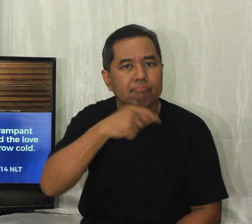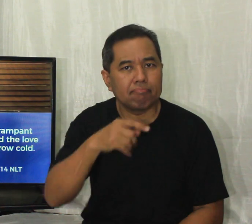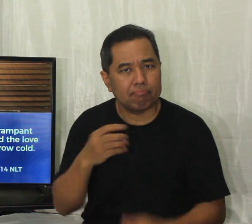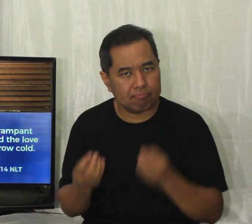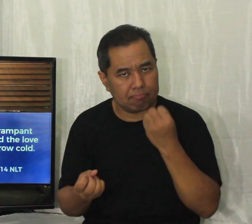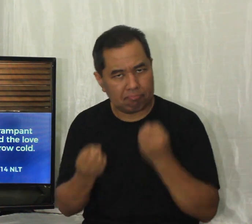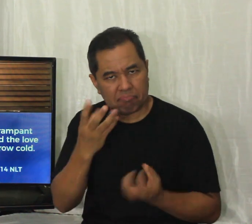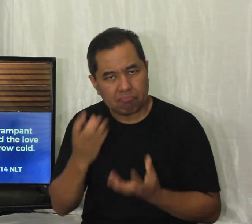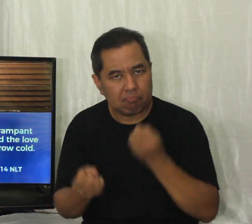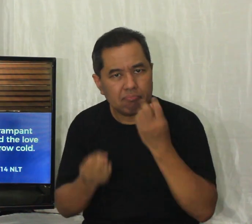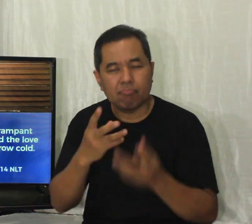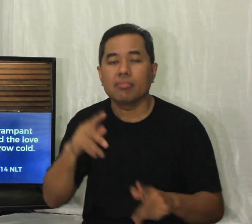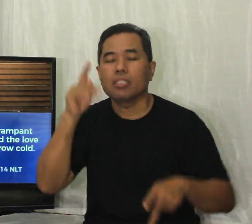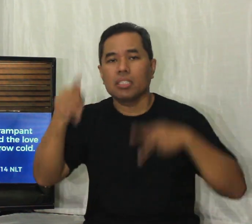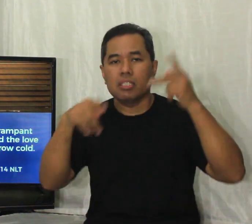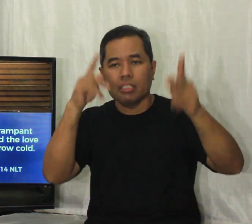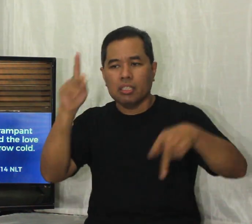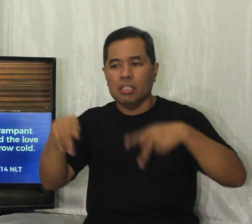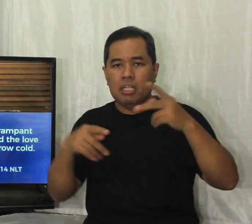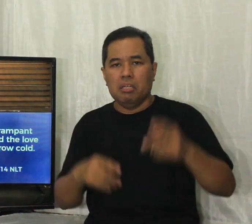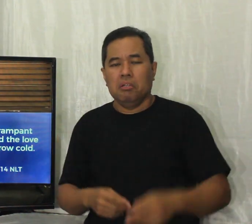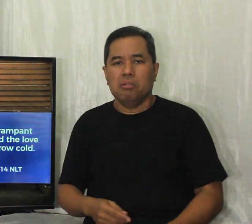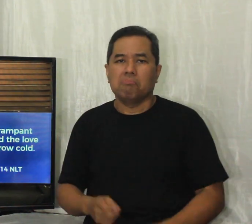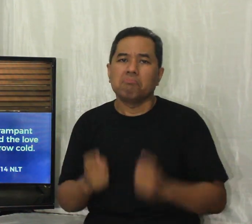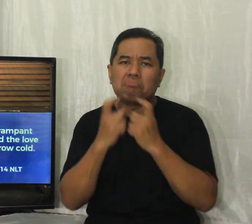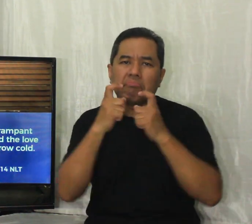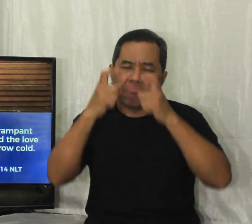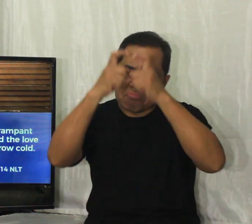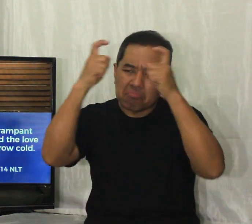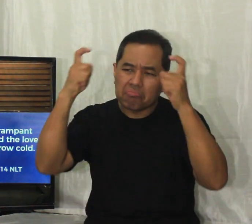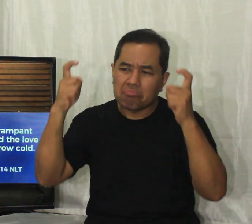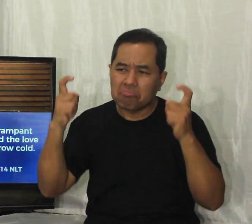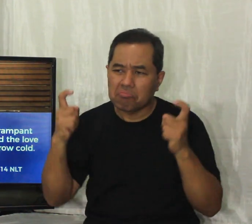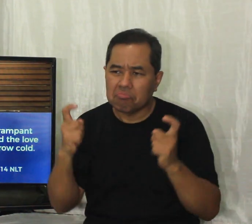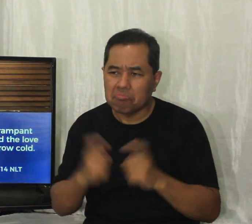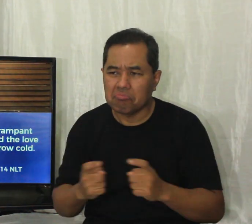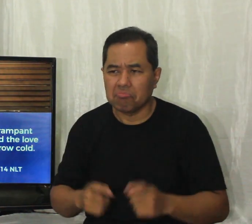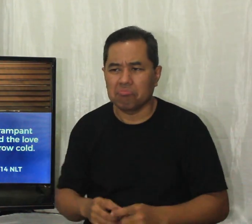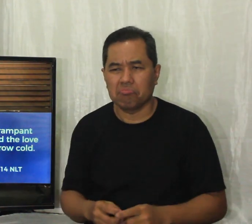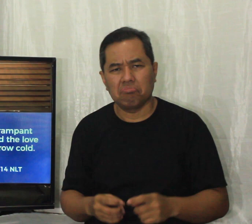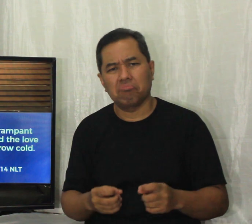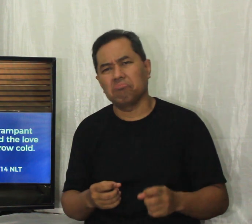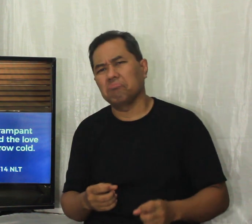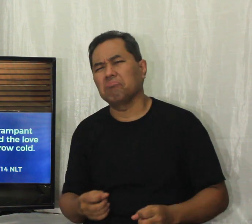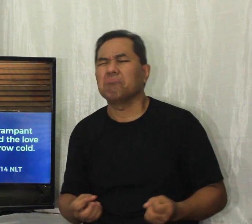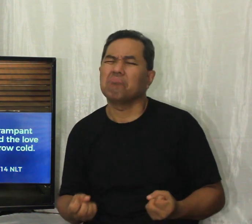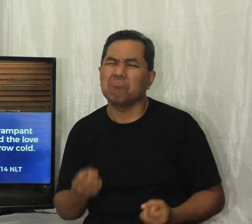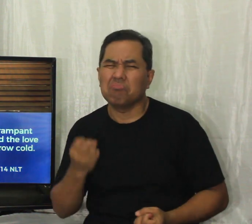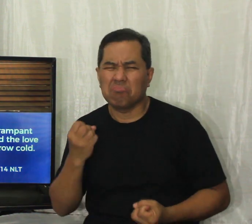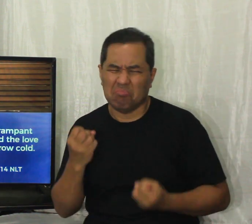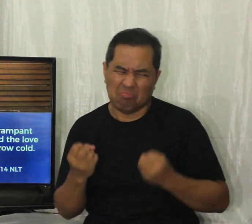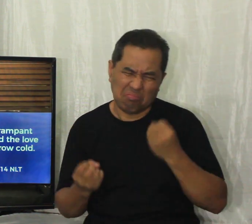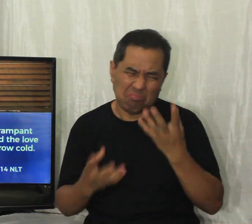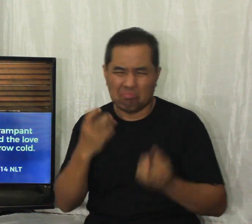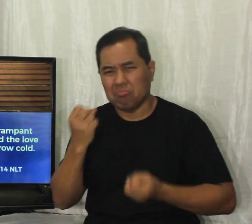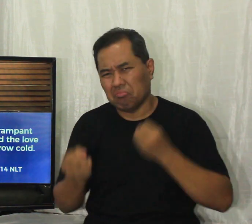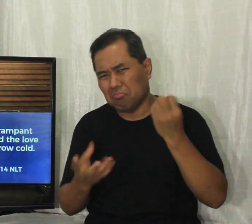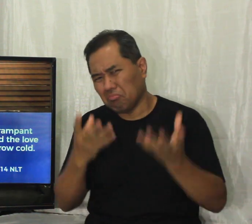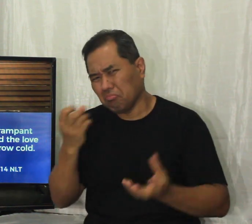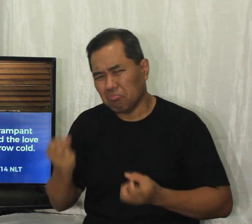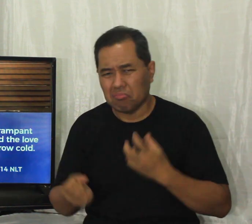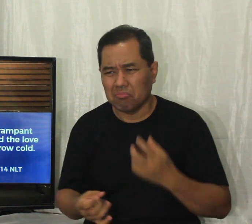rampant everywhere, and the love of many will grow cold. If you think it's bad right now, Jesus is saying, man, it's going to get